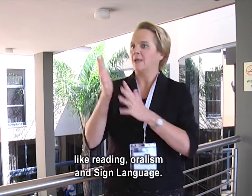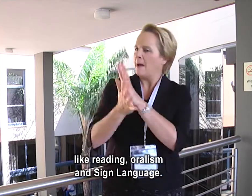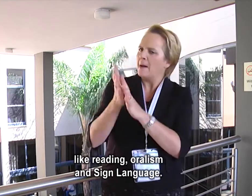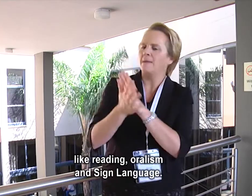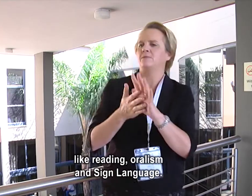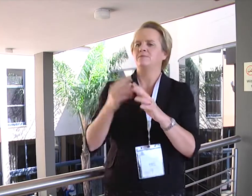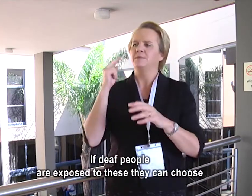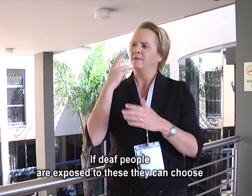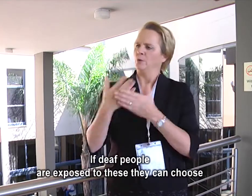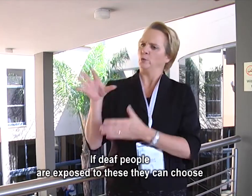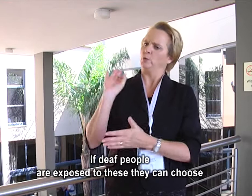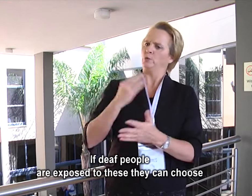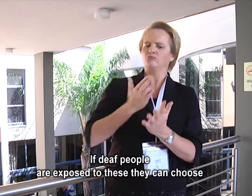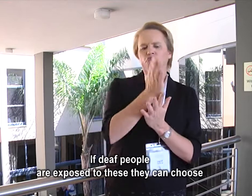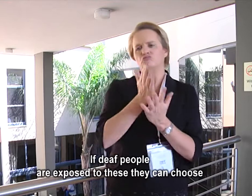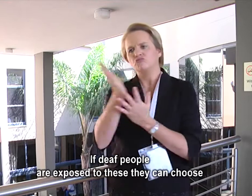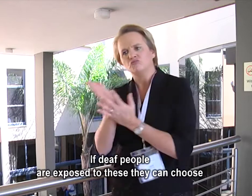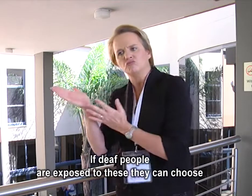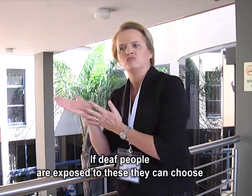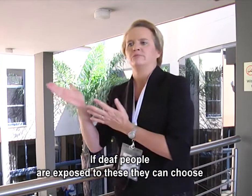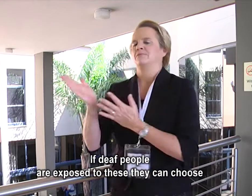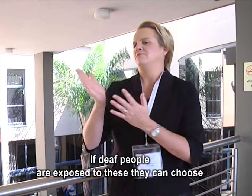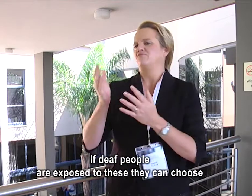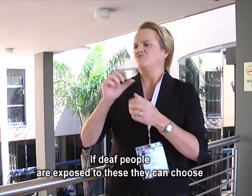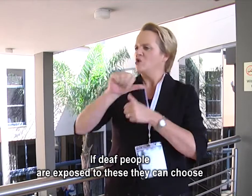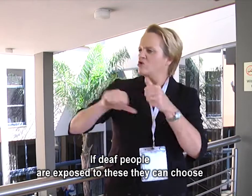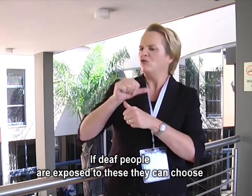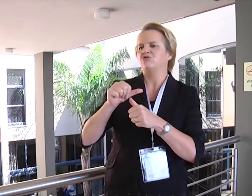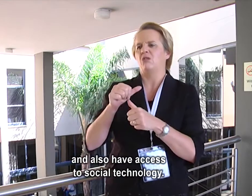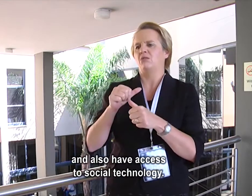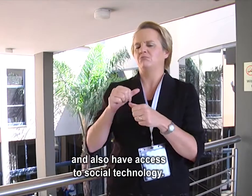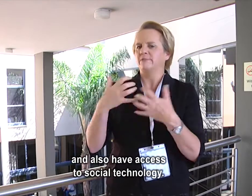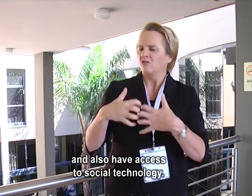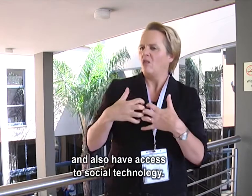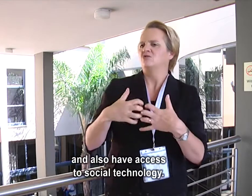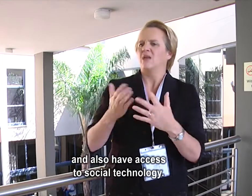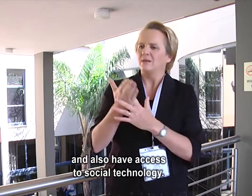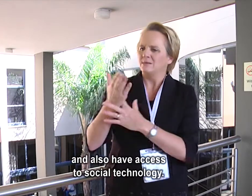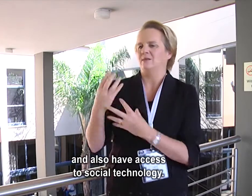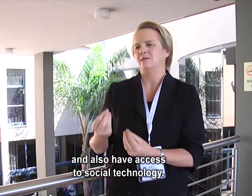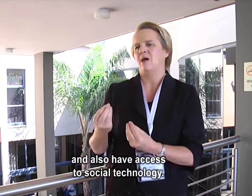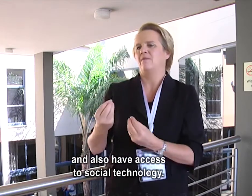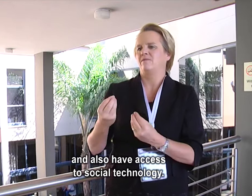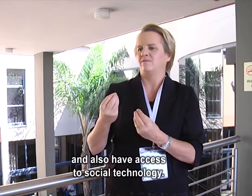and sign language. If deaf people are exposed to these, they can choose and also have access to social